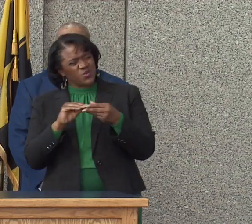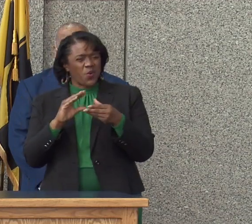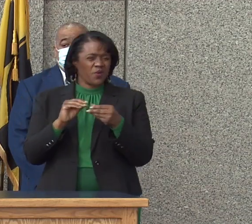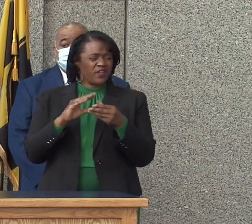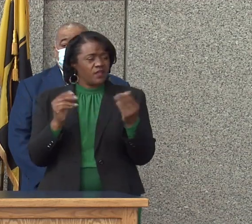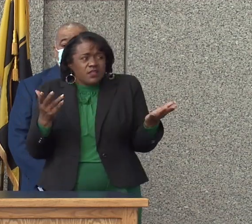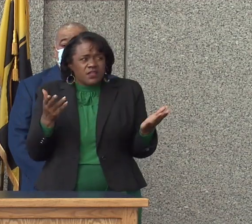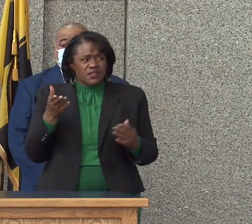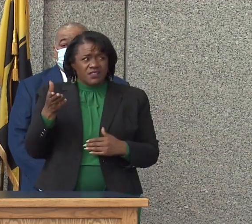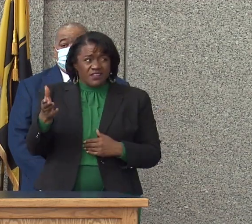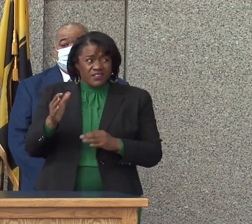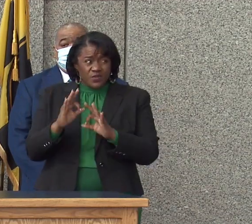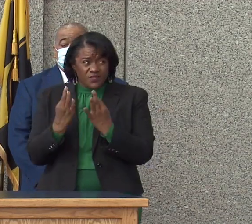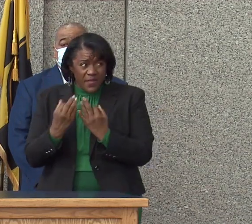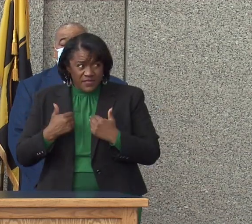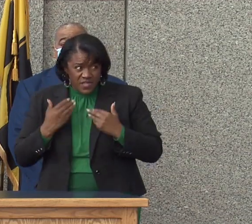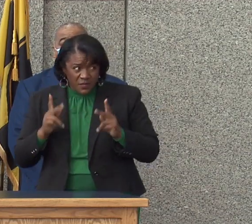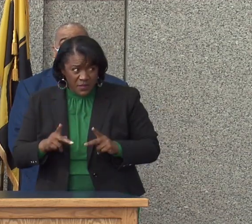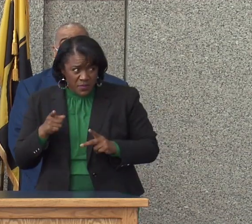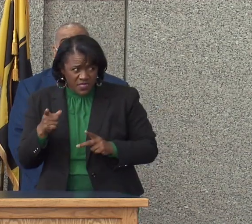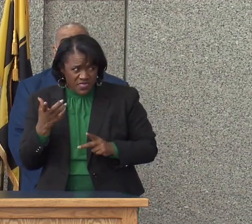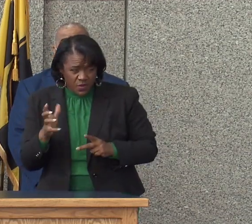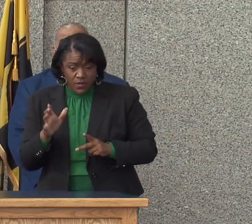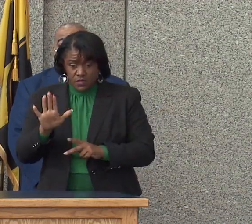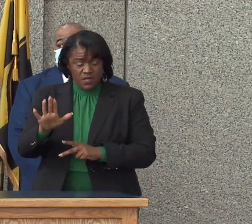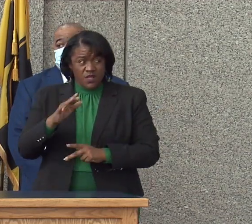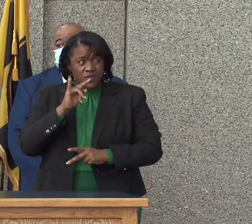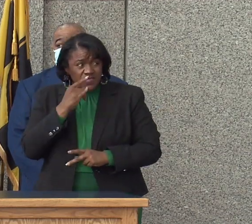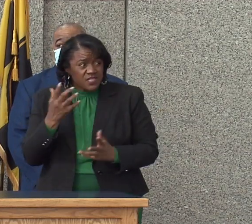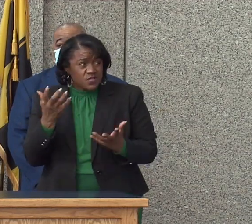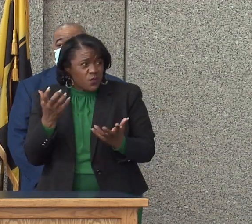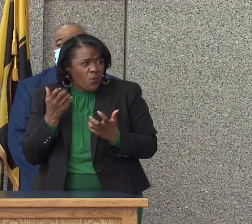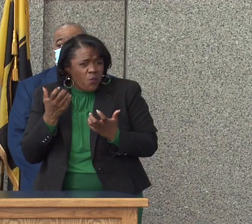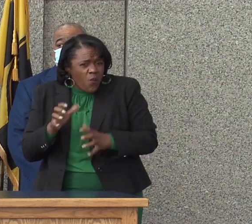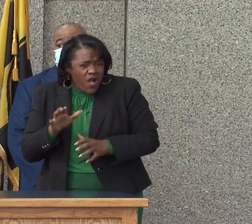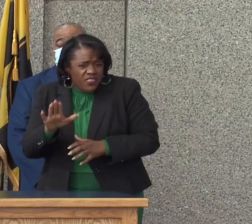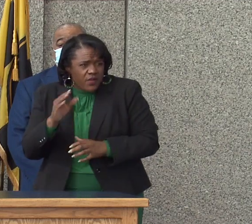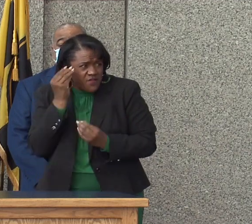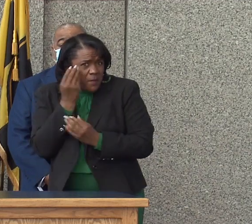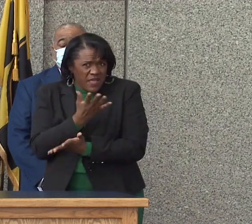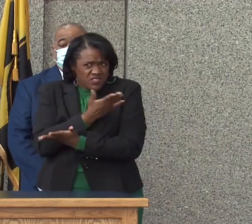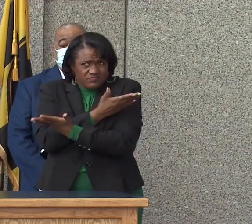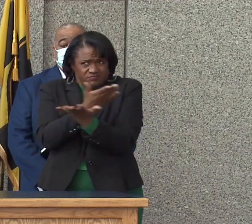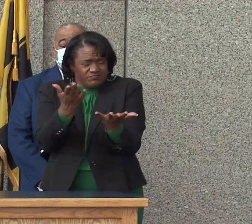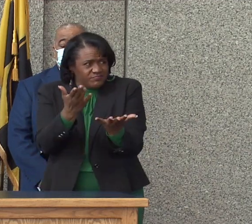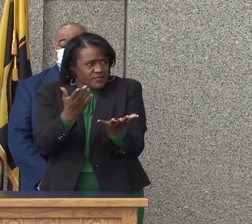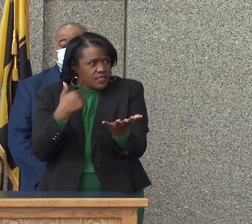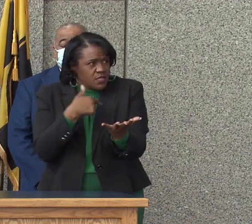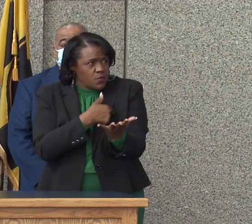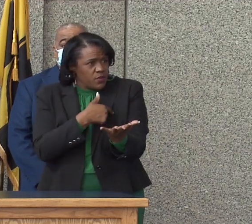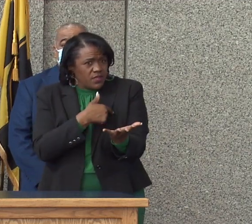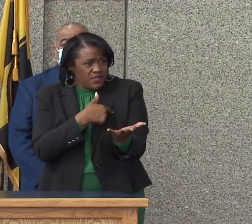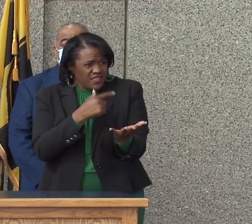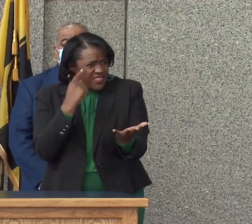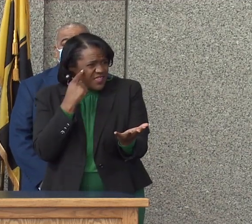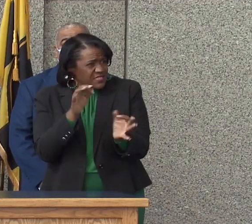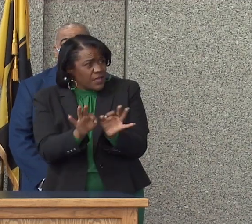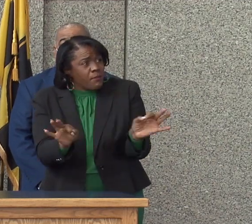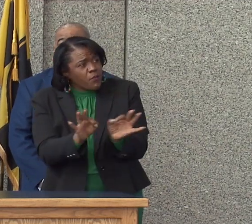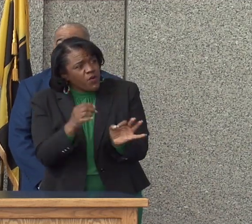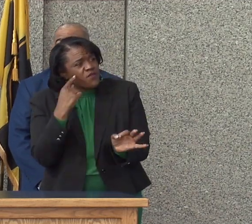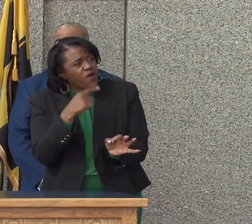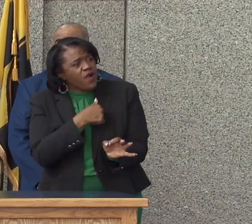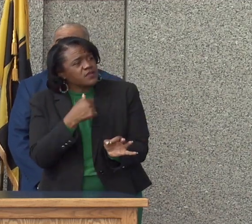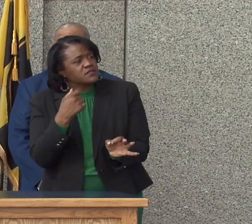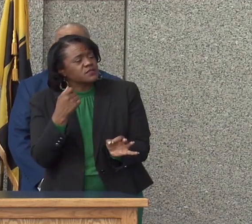those young people and those families, a lot of those kids don't want their information being put out there. What we're gonna do, and this is why it's important for us to,